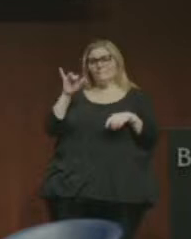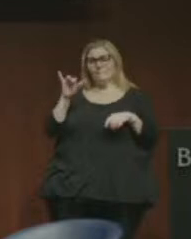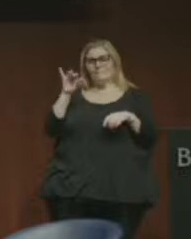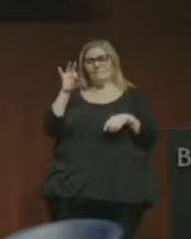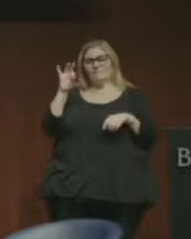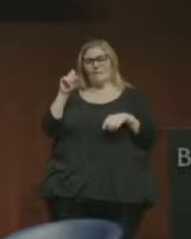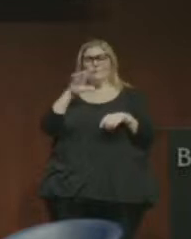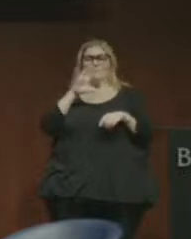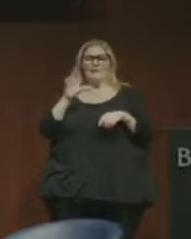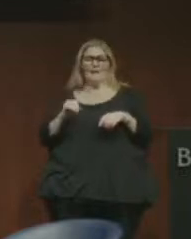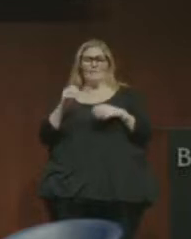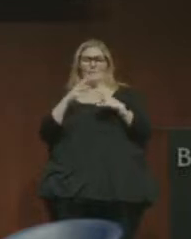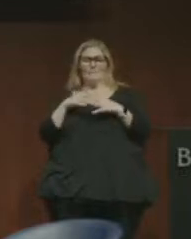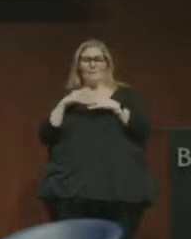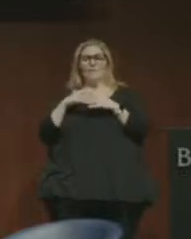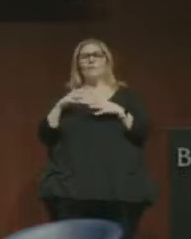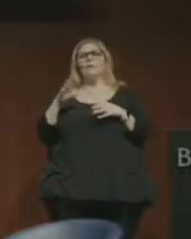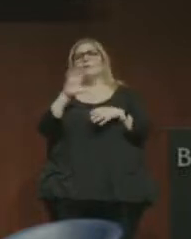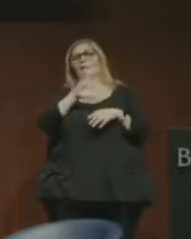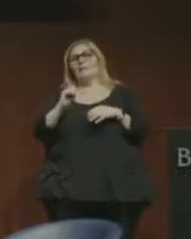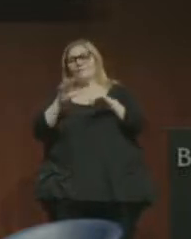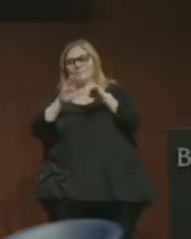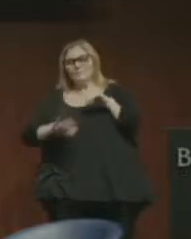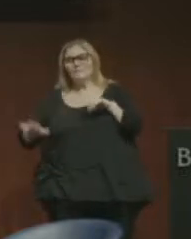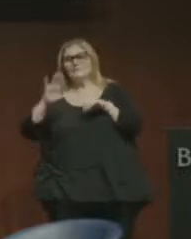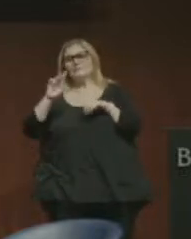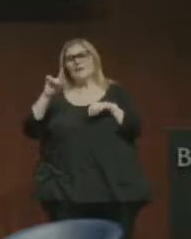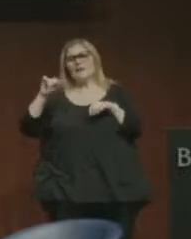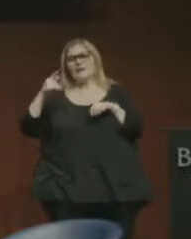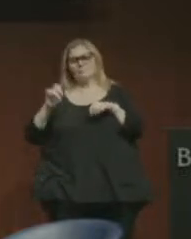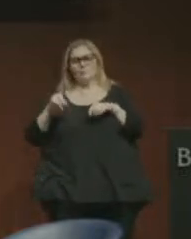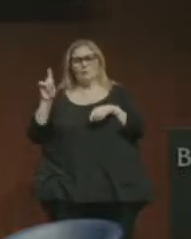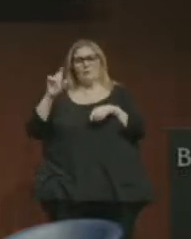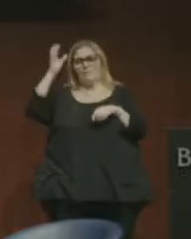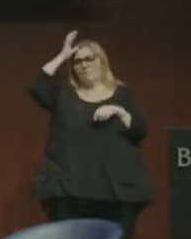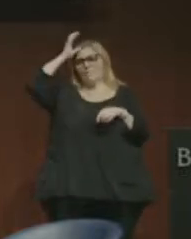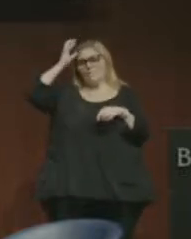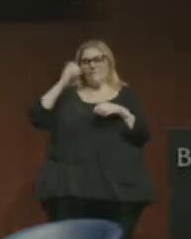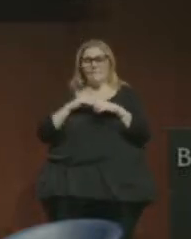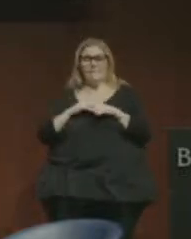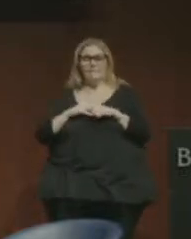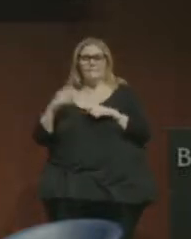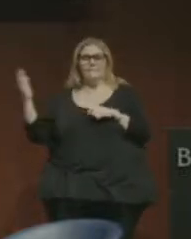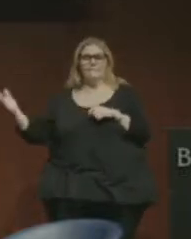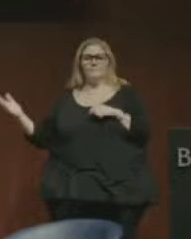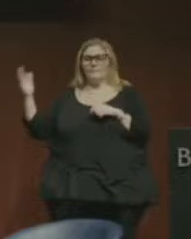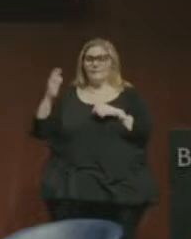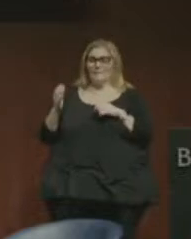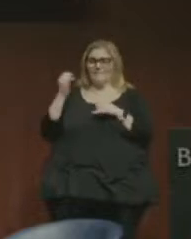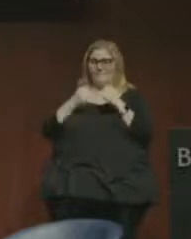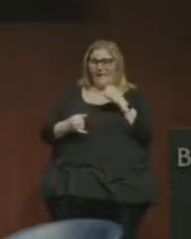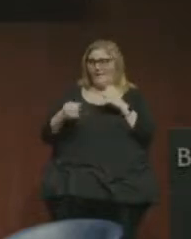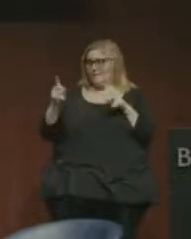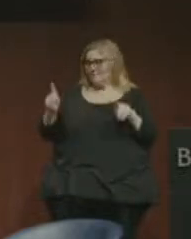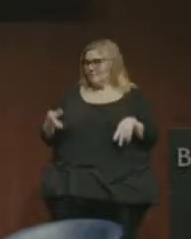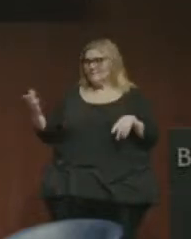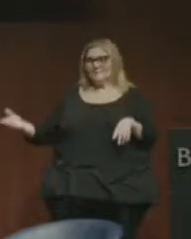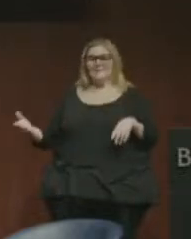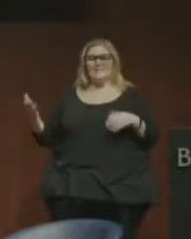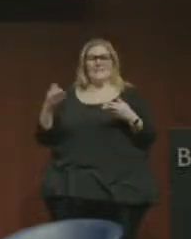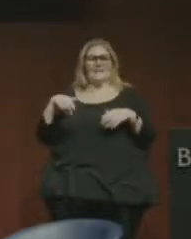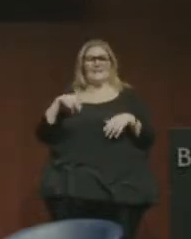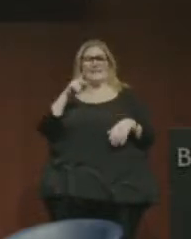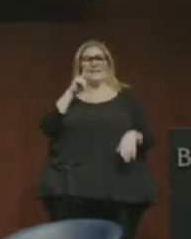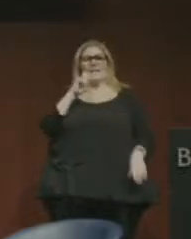of African American and African Diaspora at Columbia University. And our final panelist in this session